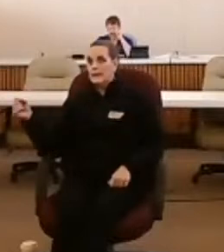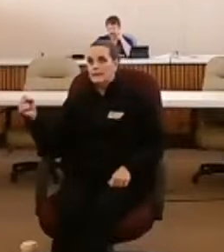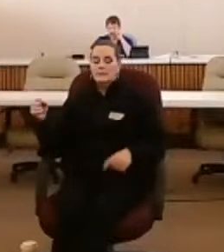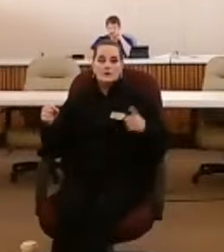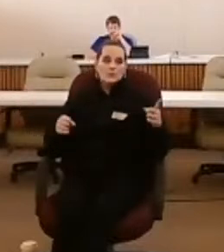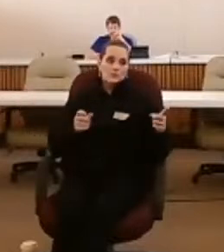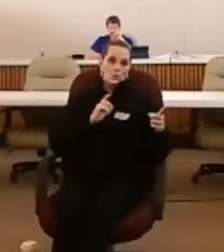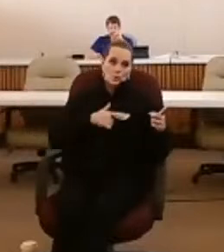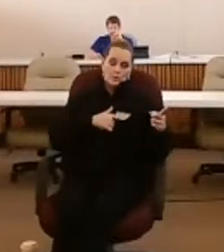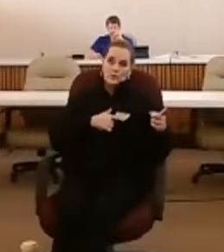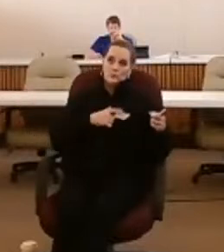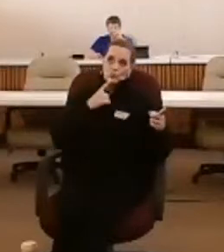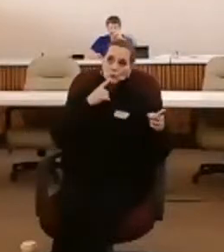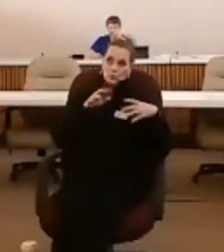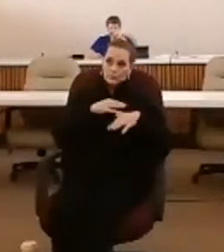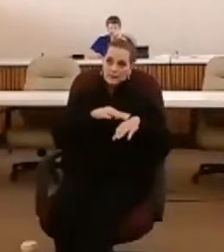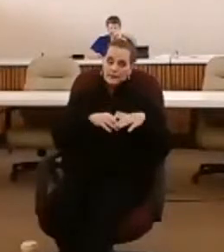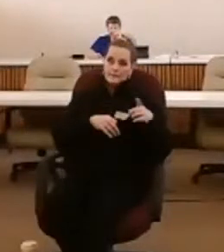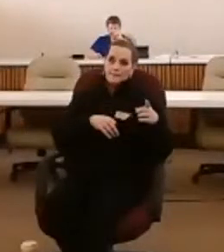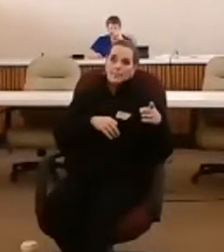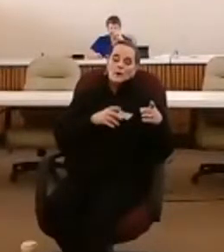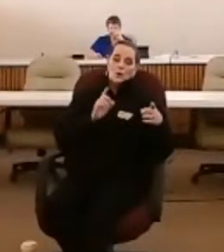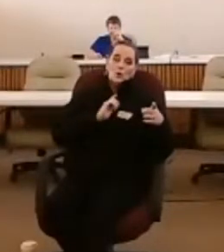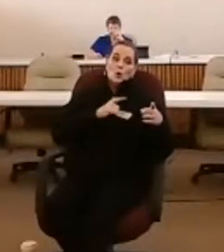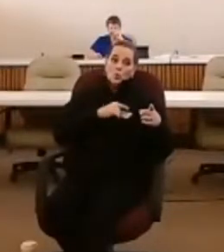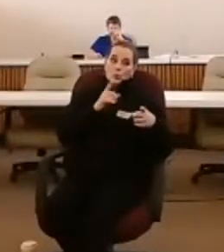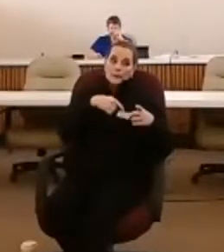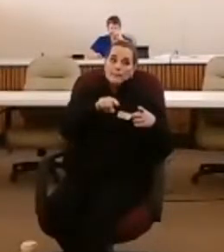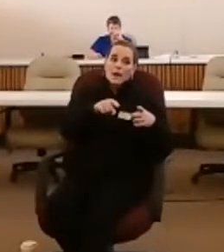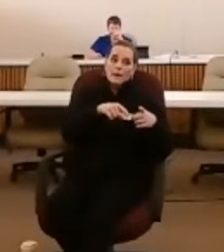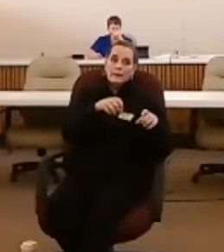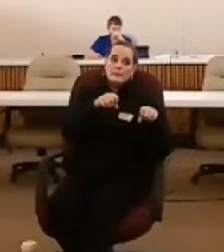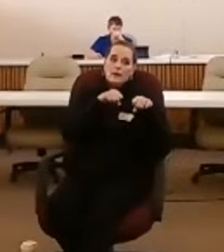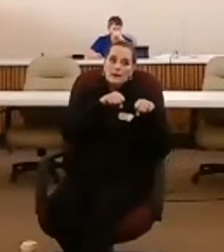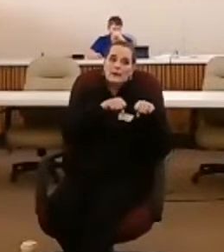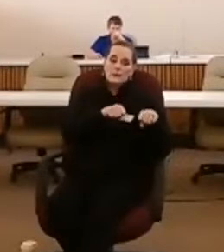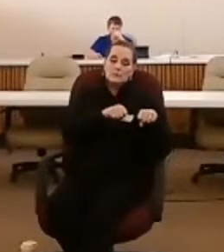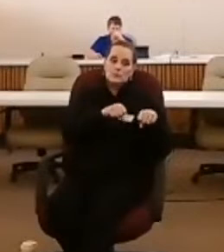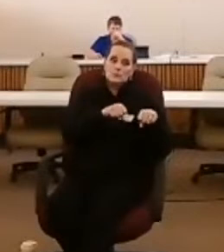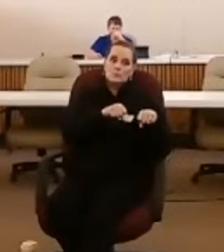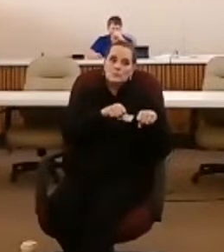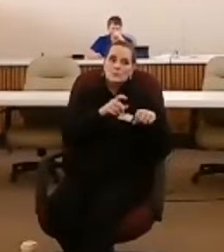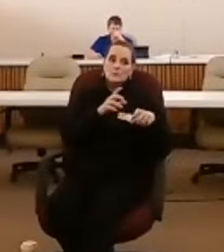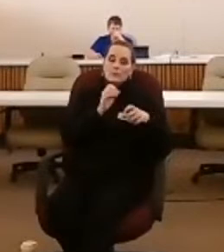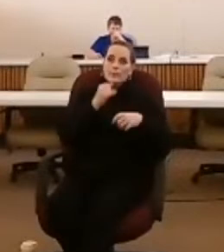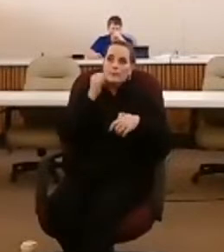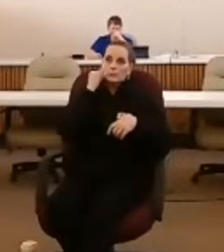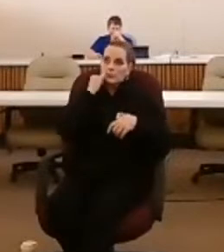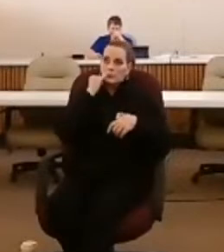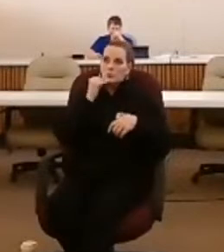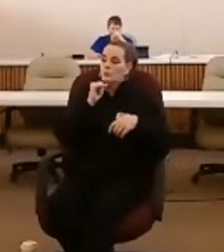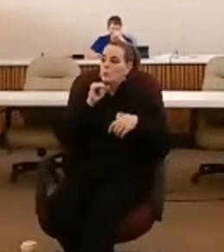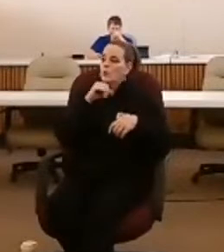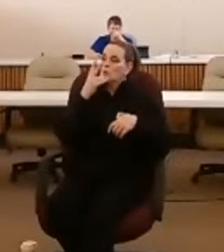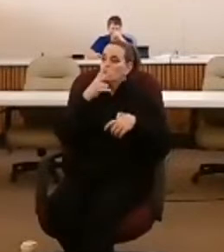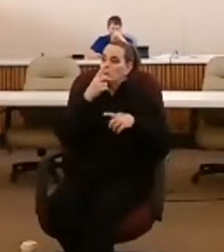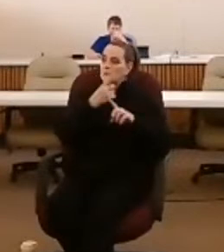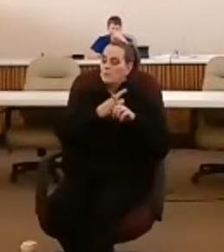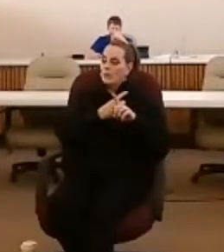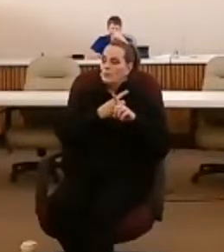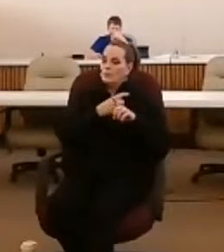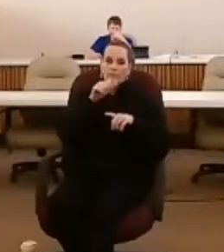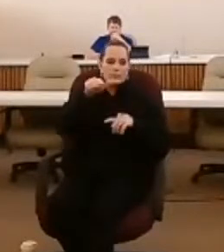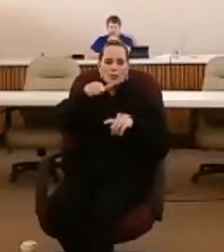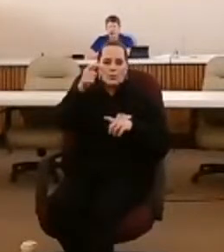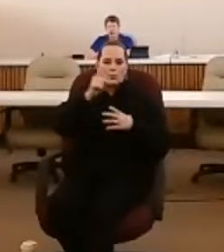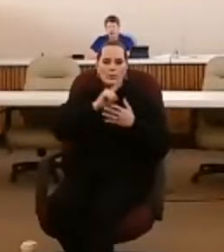we do, just to explain that, if I may, we do pay a contractor to go out and mow these cul-de-sacs. They're supposed to do, is it twice a month? Every other week? I'm not